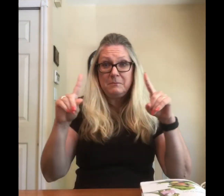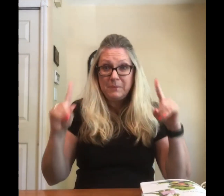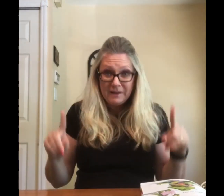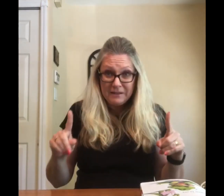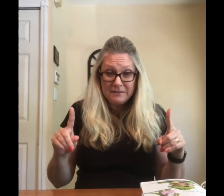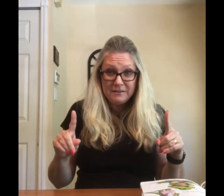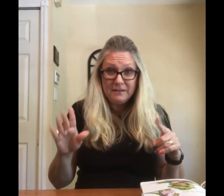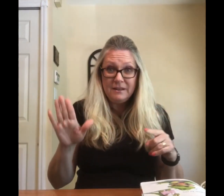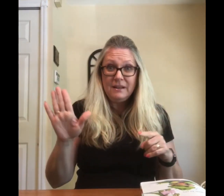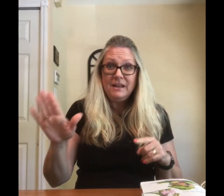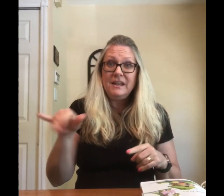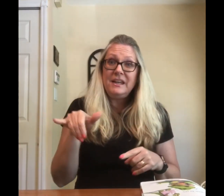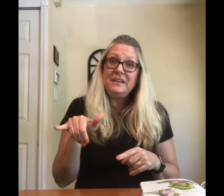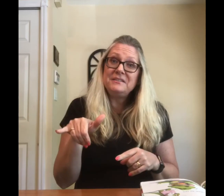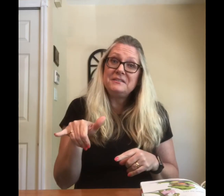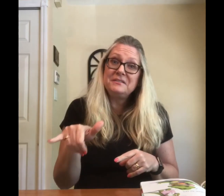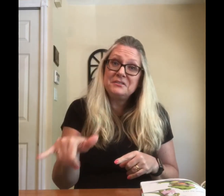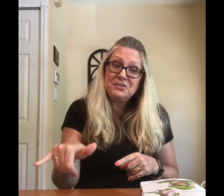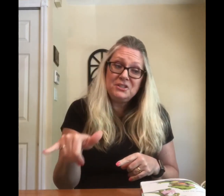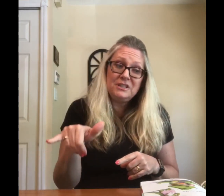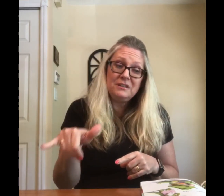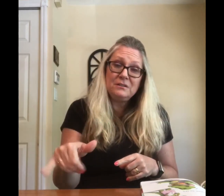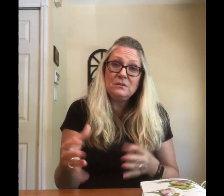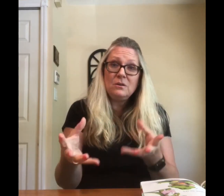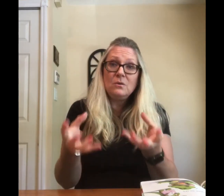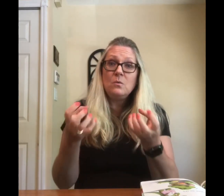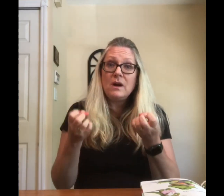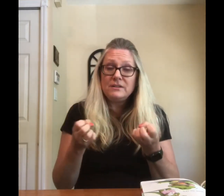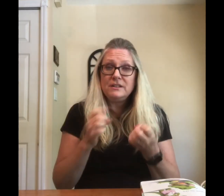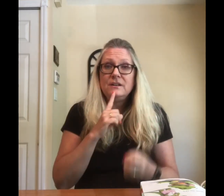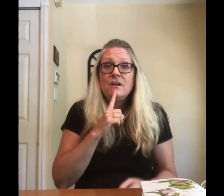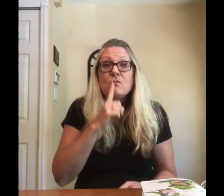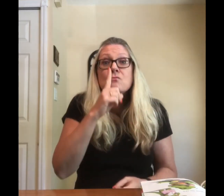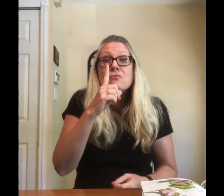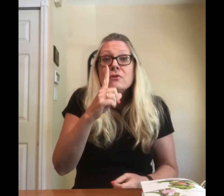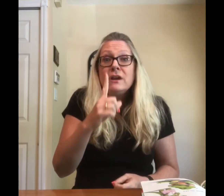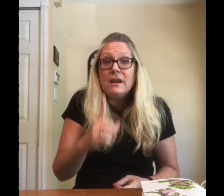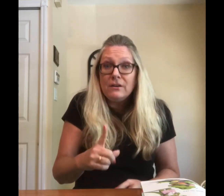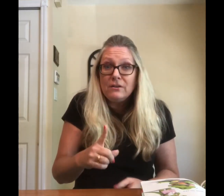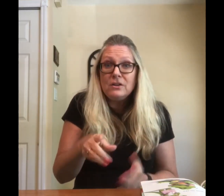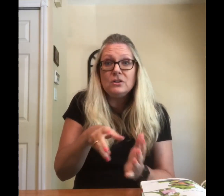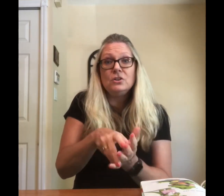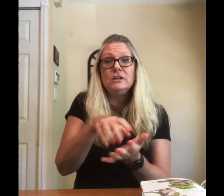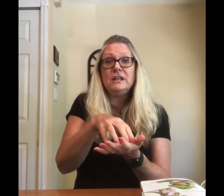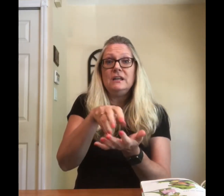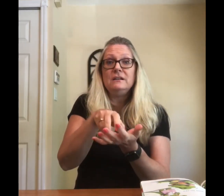But he still wanted a real cookie.